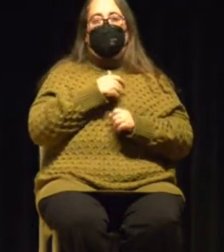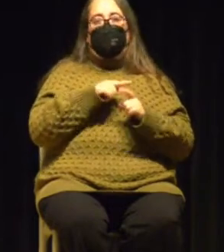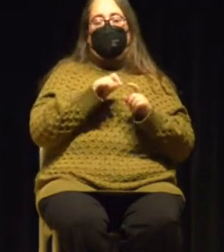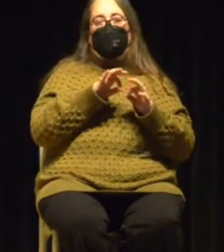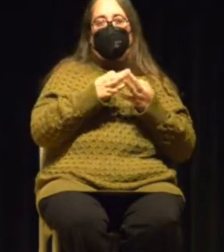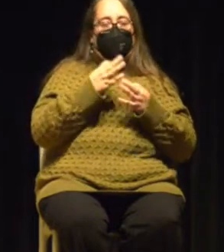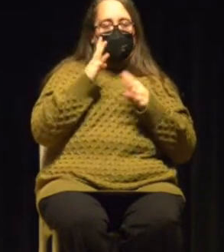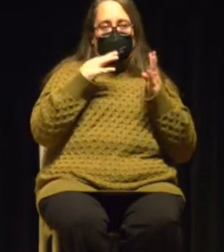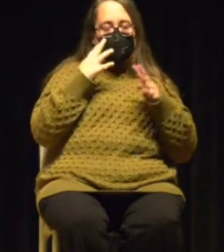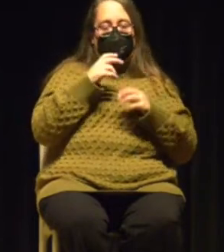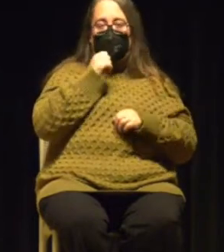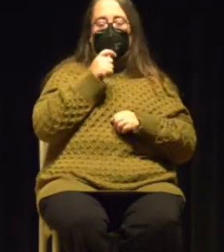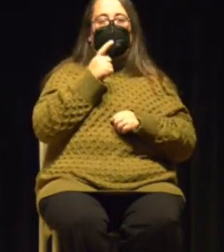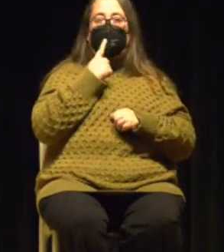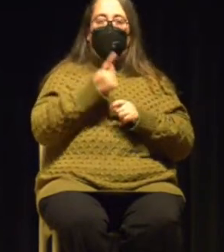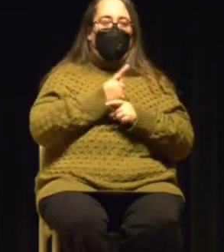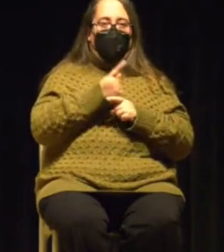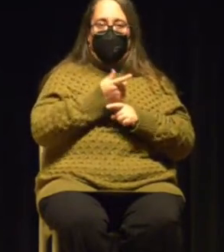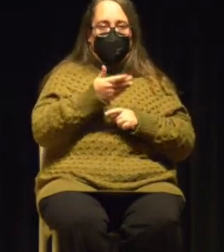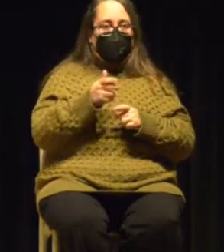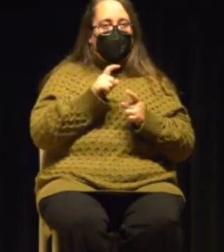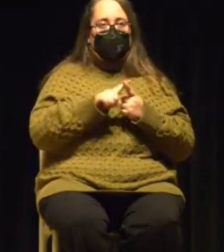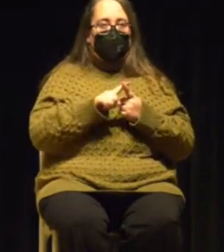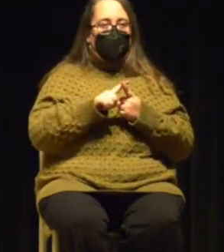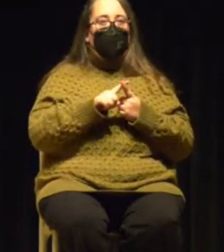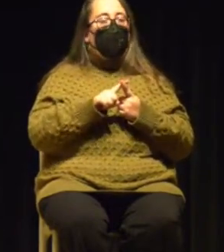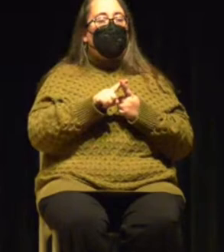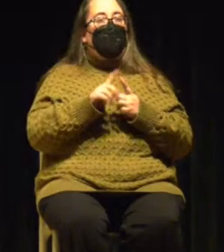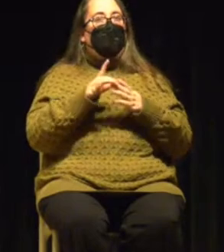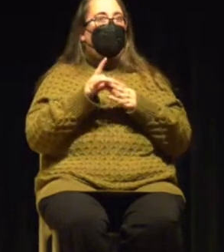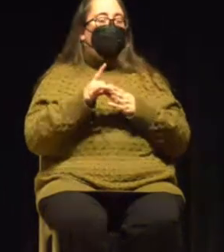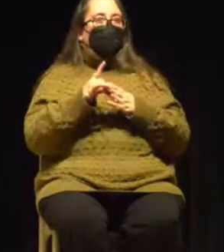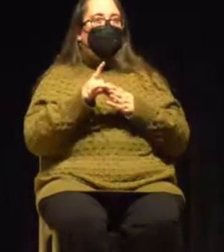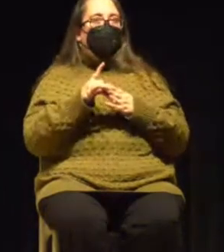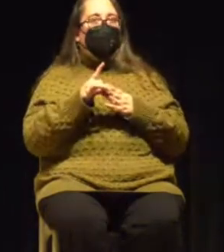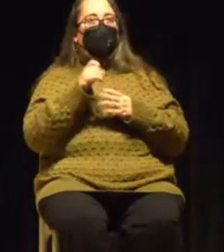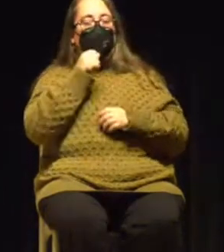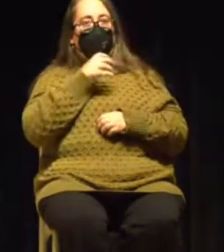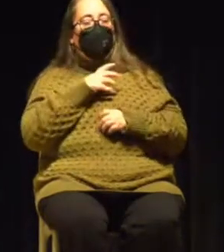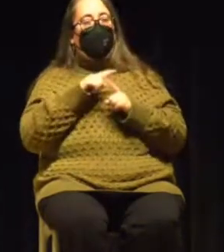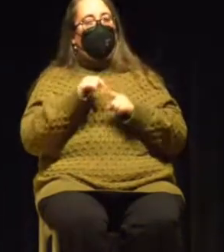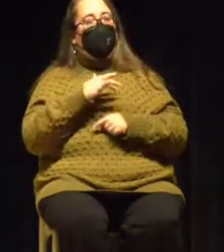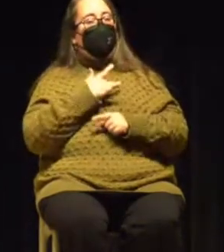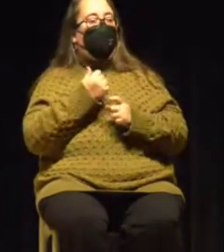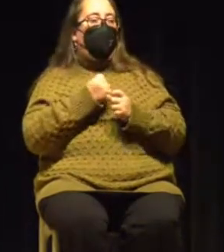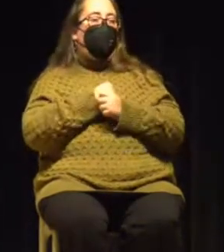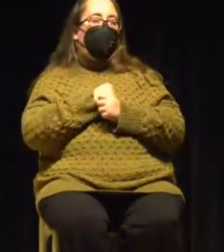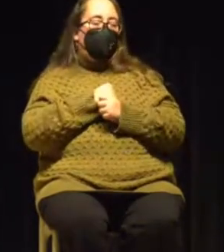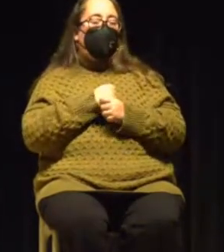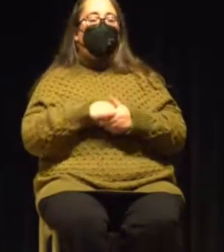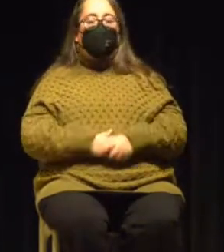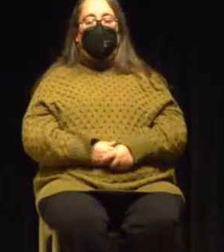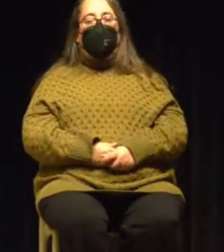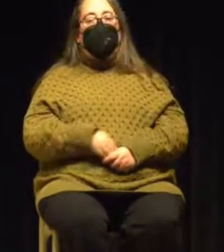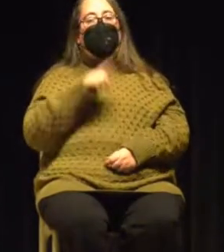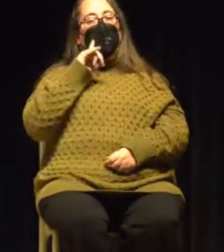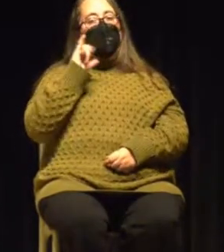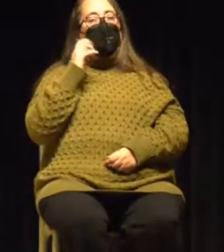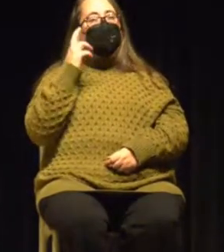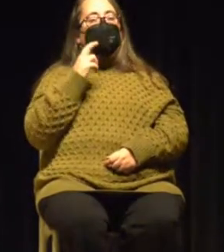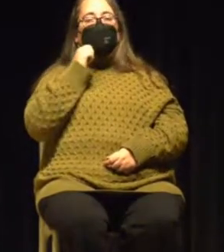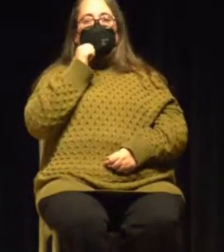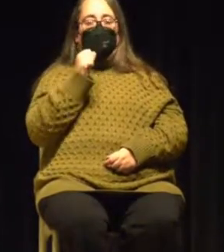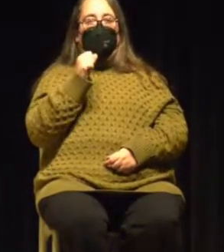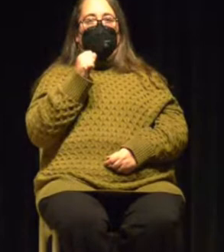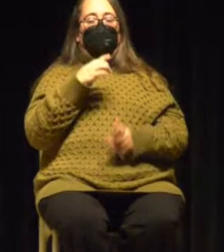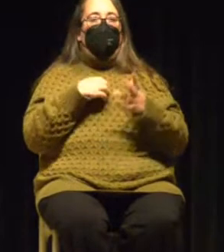They're crazy. They don't say appropriate things to the protagonist, but you can feel the love. And so for that reason, it wasn't that it